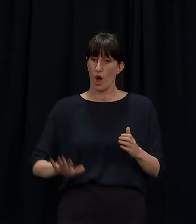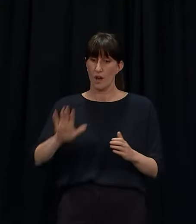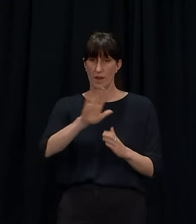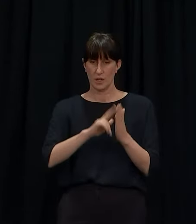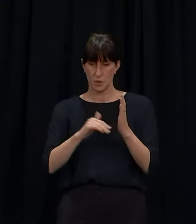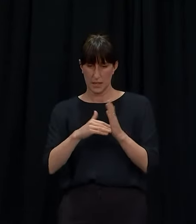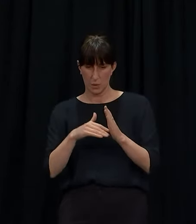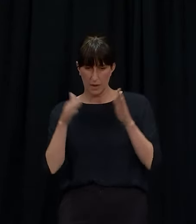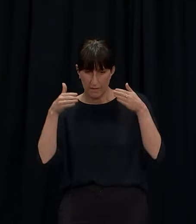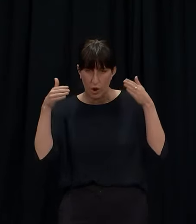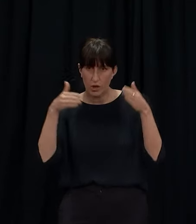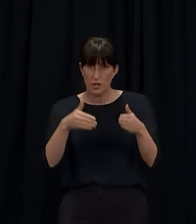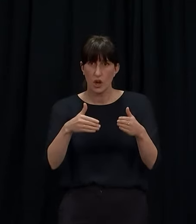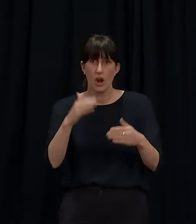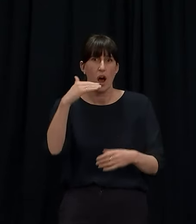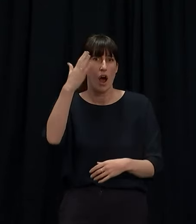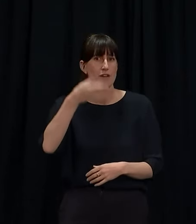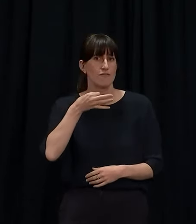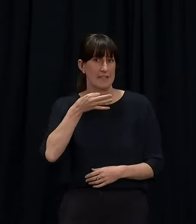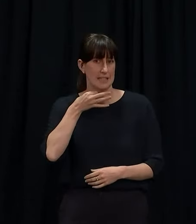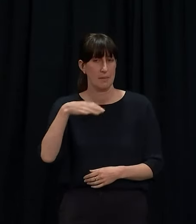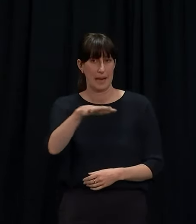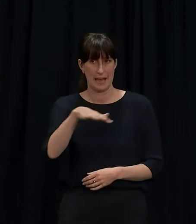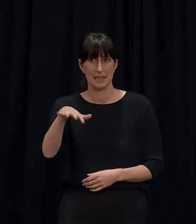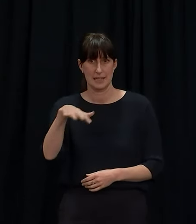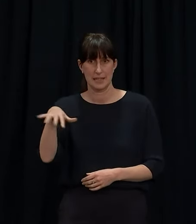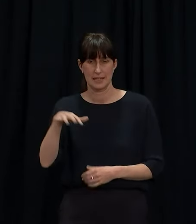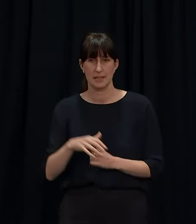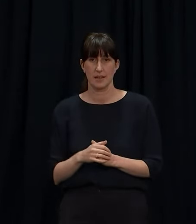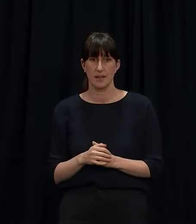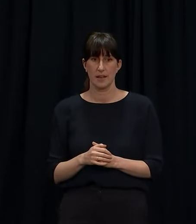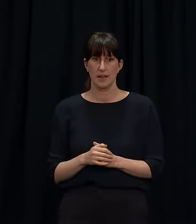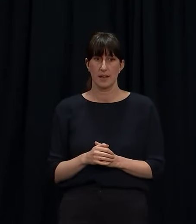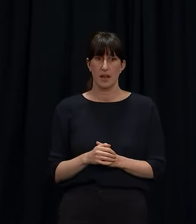locations. As at 8 o'clock this morning,